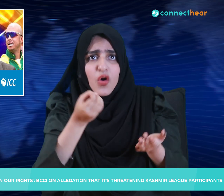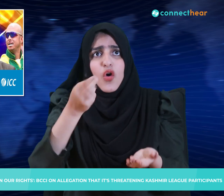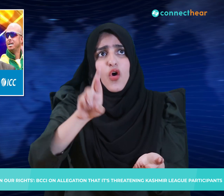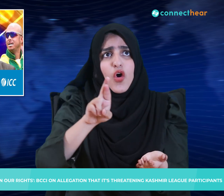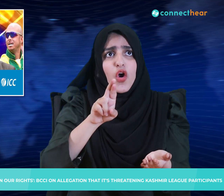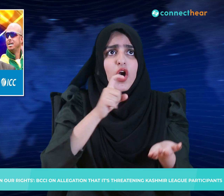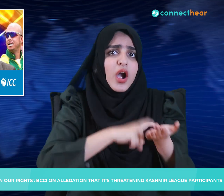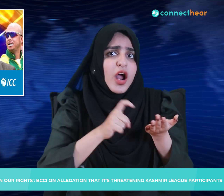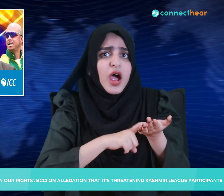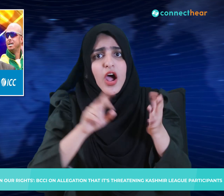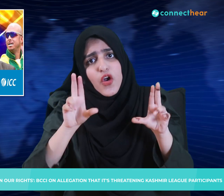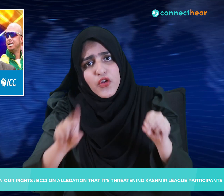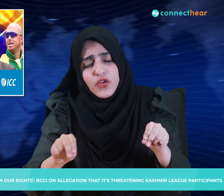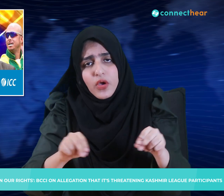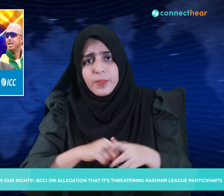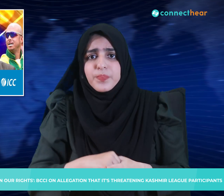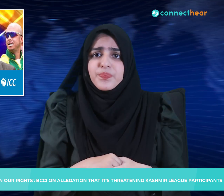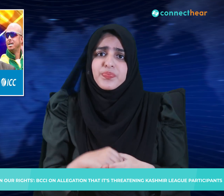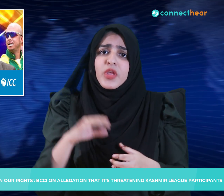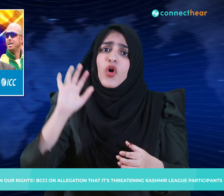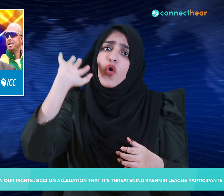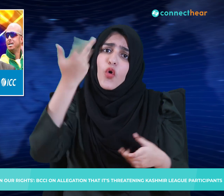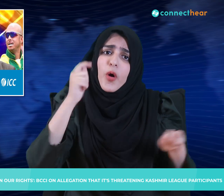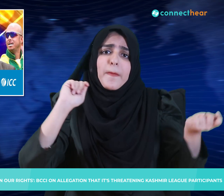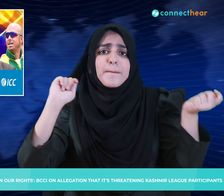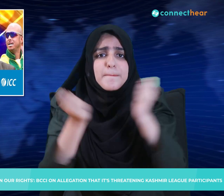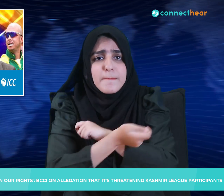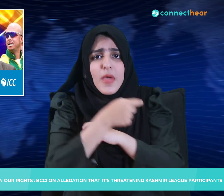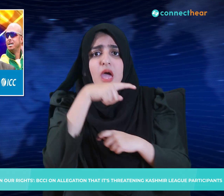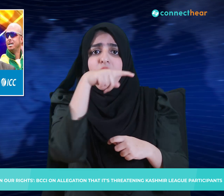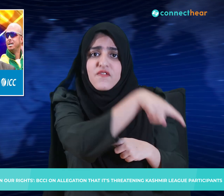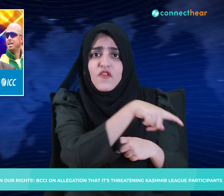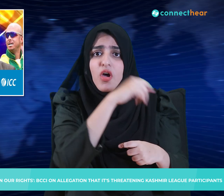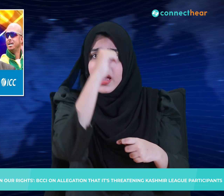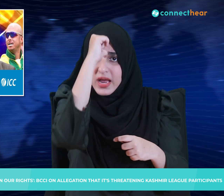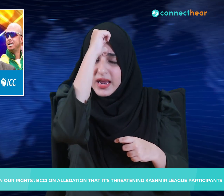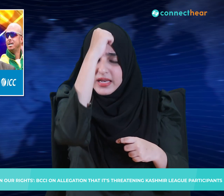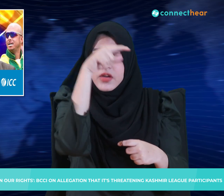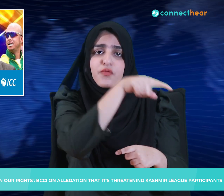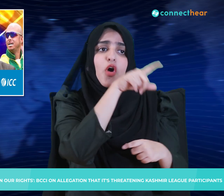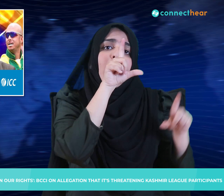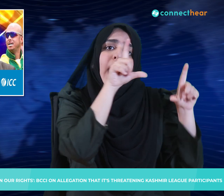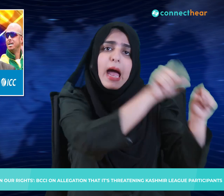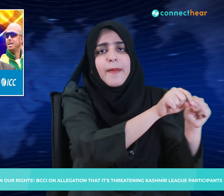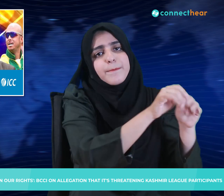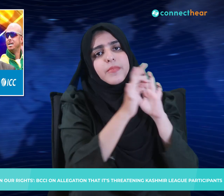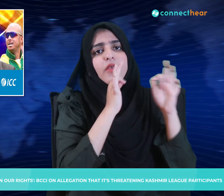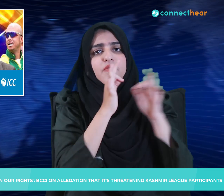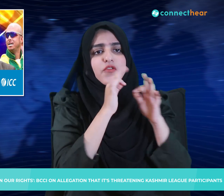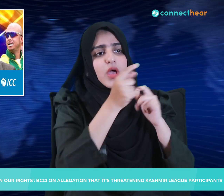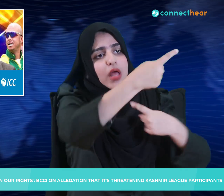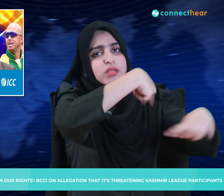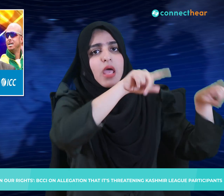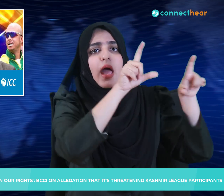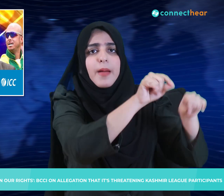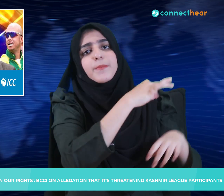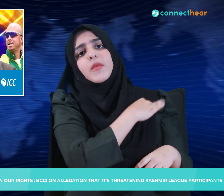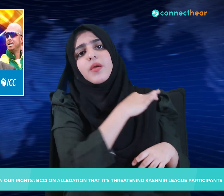and that allowing or disallowing anyone from playing cricket in India was purely an internal